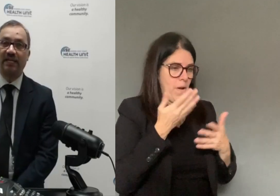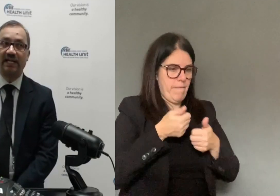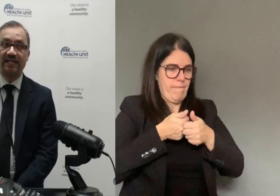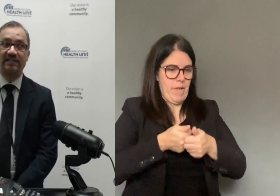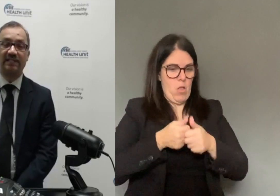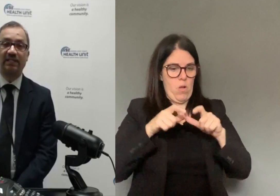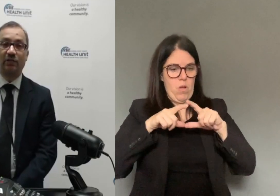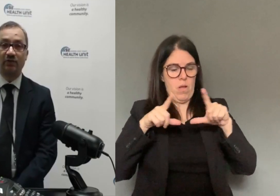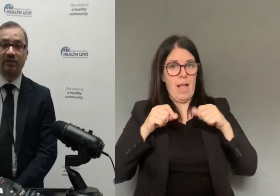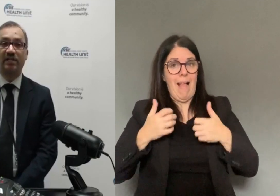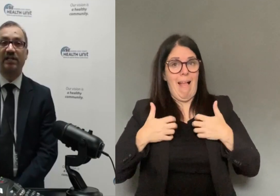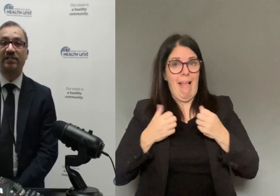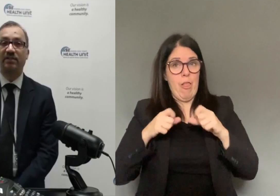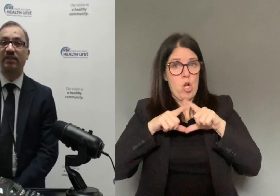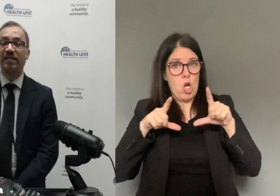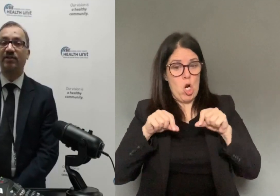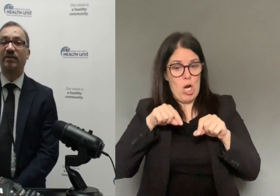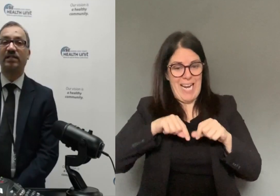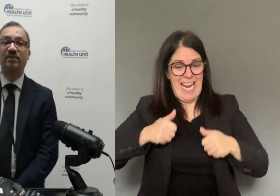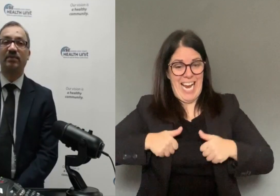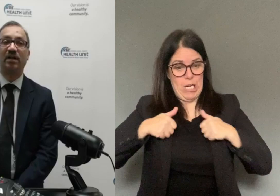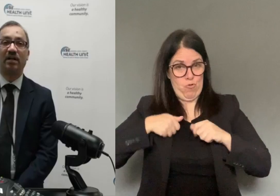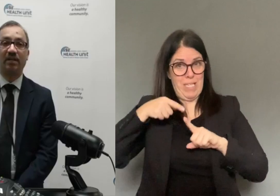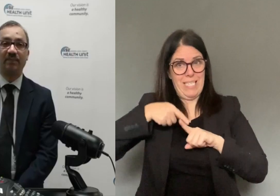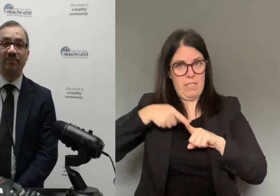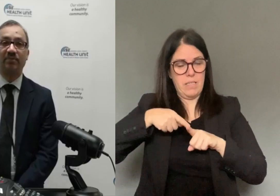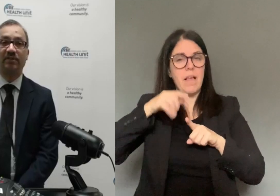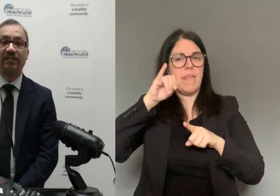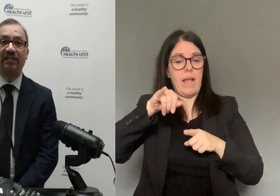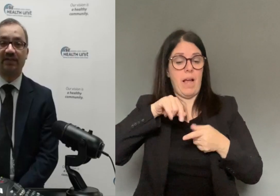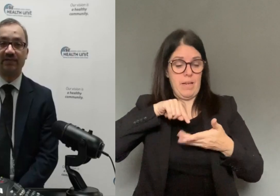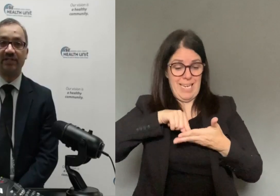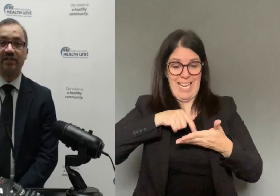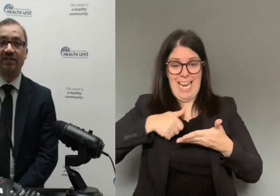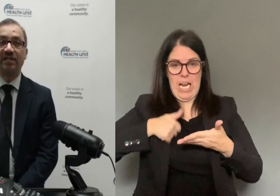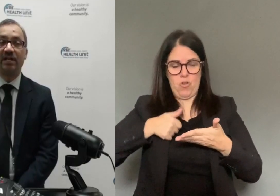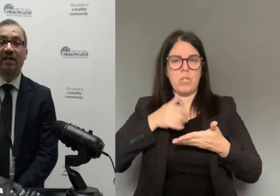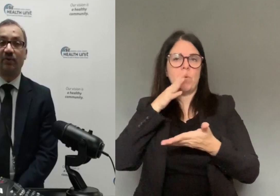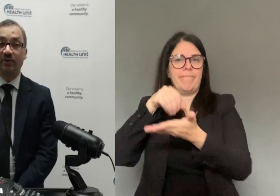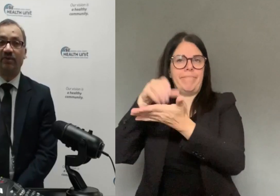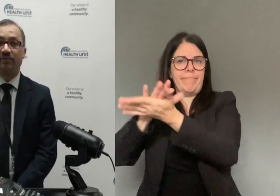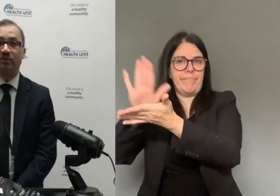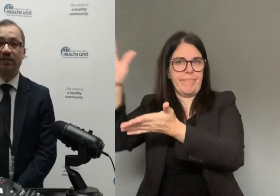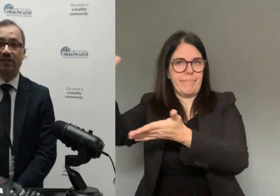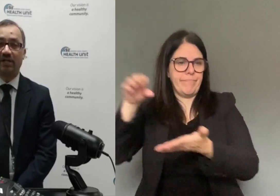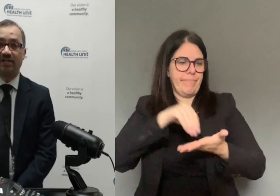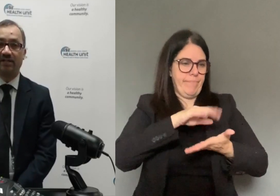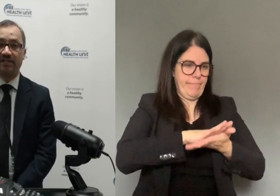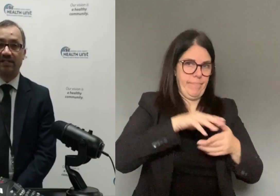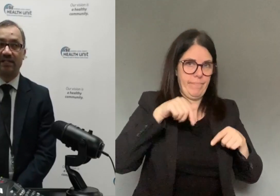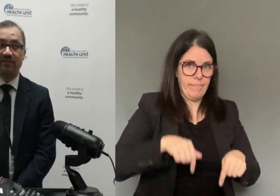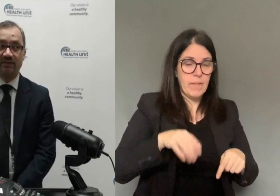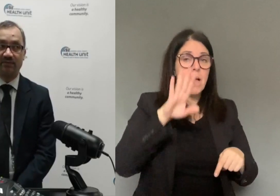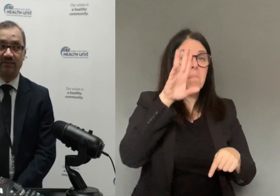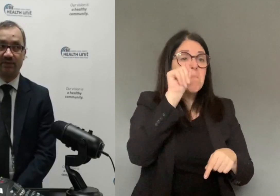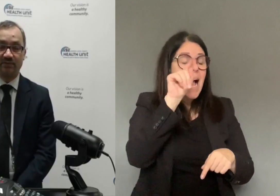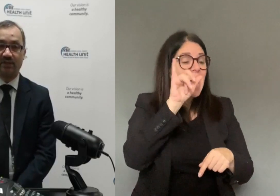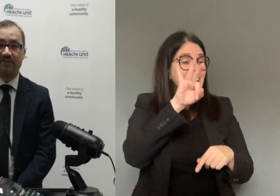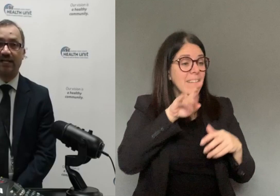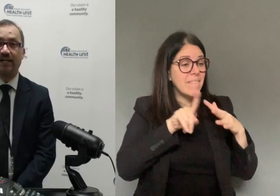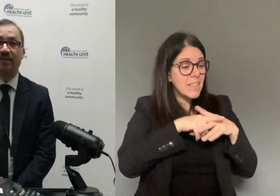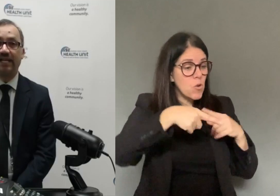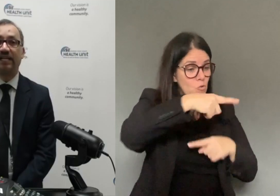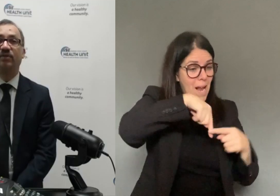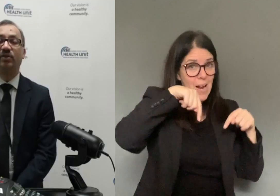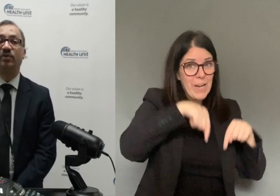individual has close contacts or interacted with our people in our region, we will be doing the contact tracing, and we will do all of